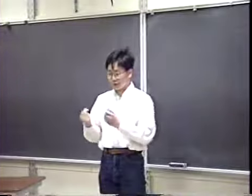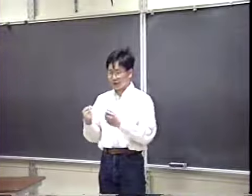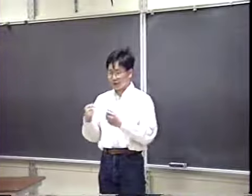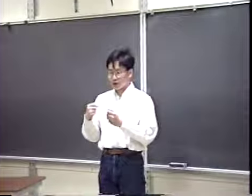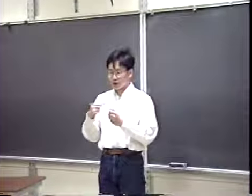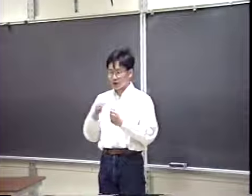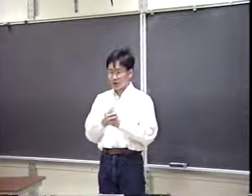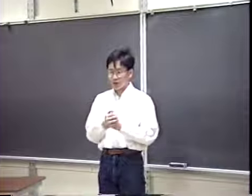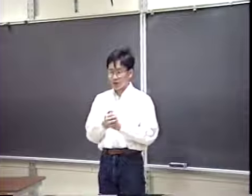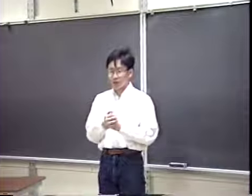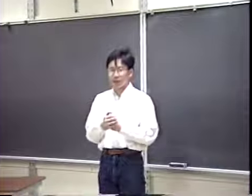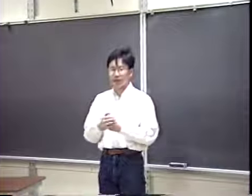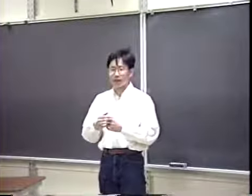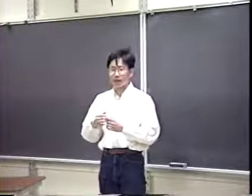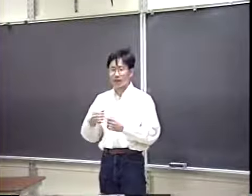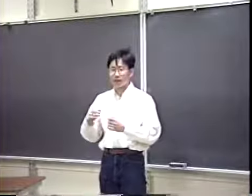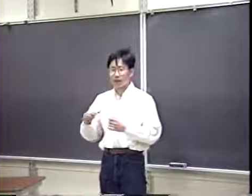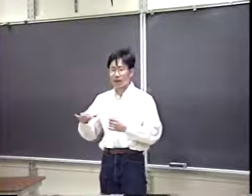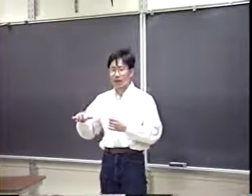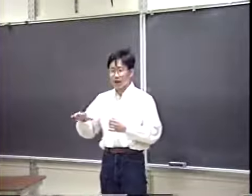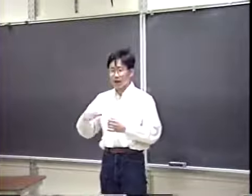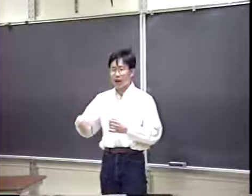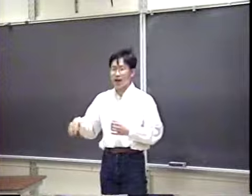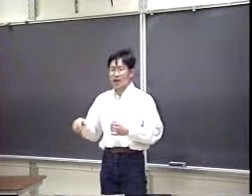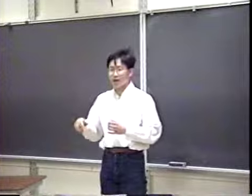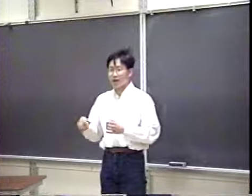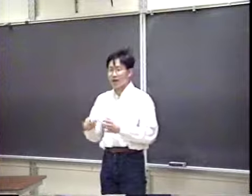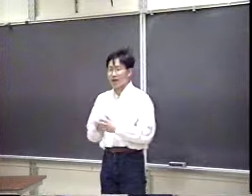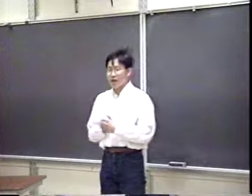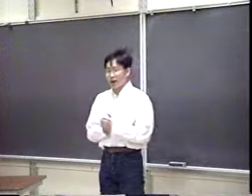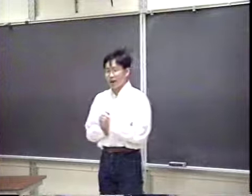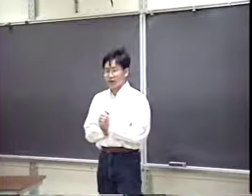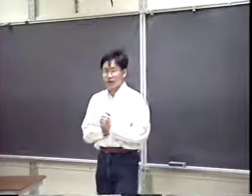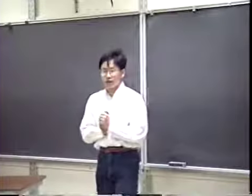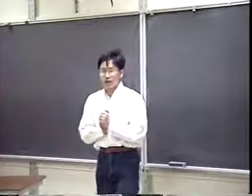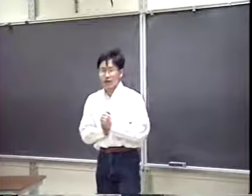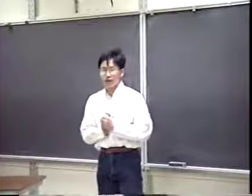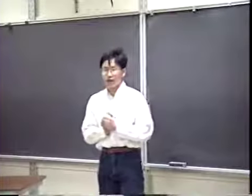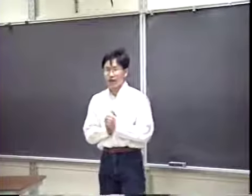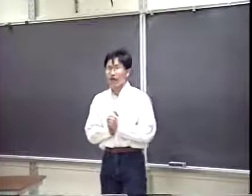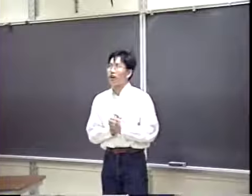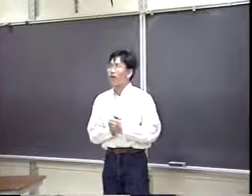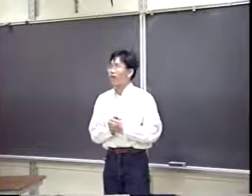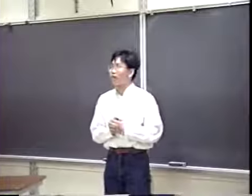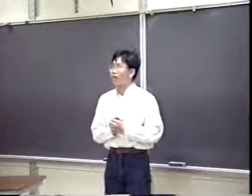between the peoples and the animals. The first story